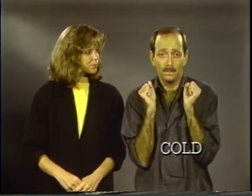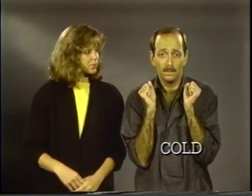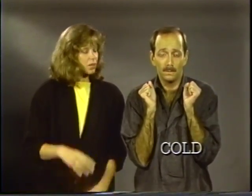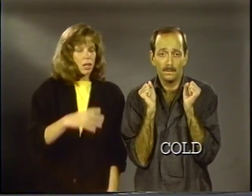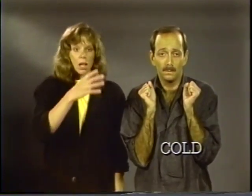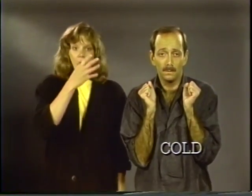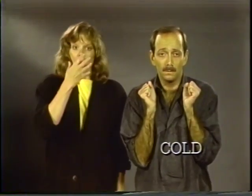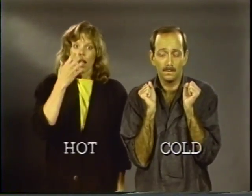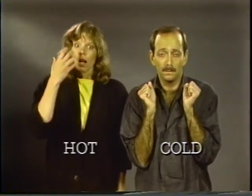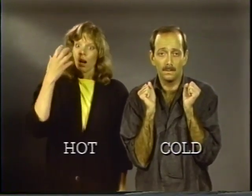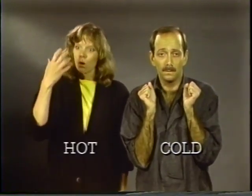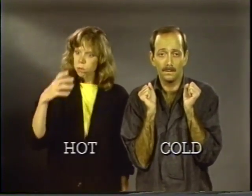hot,